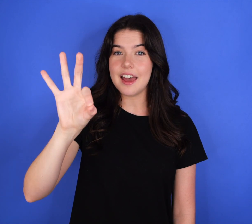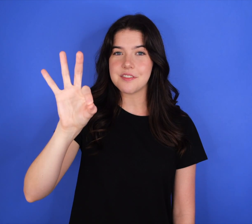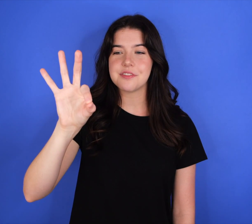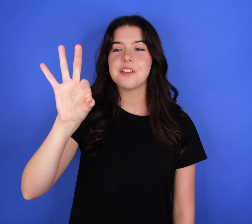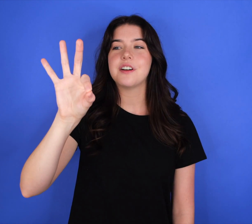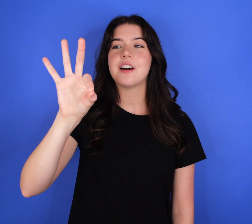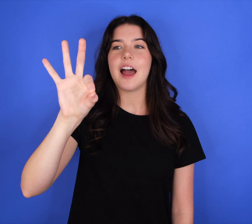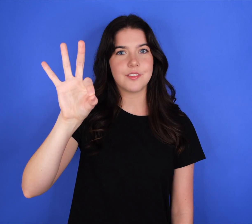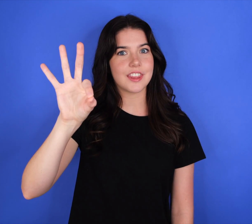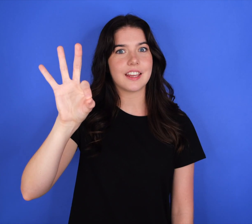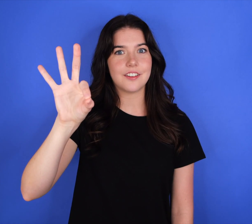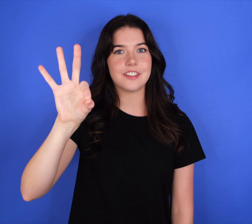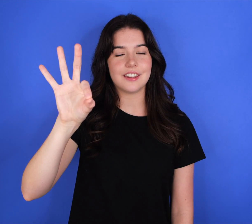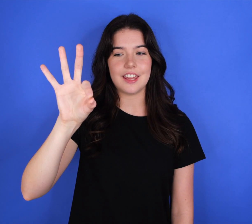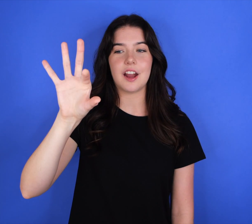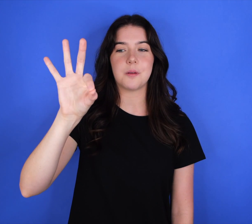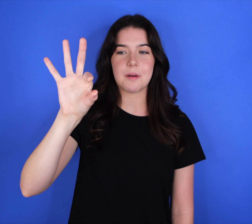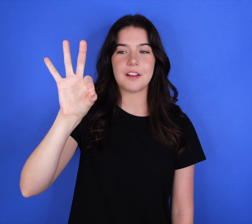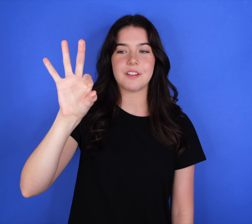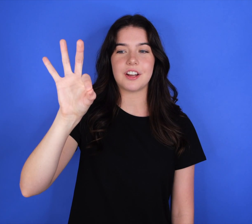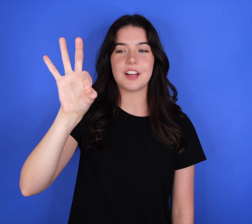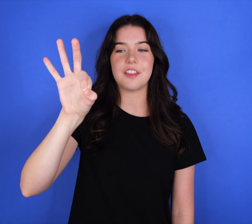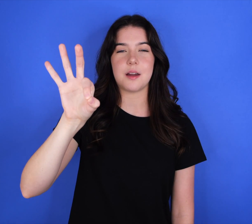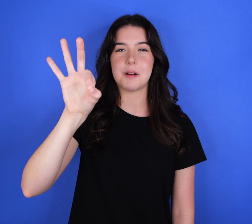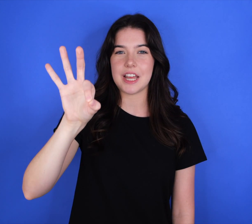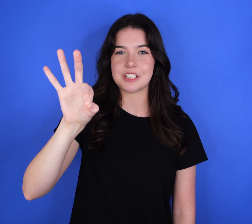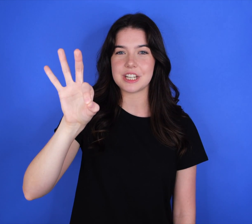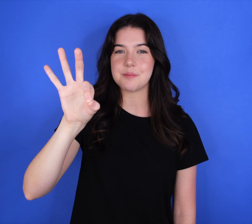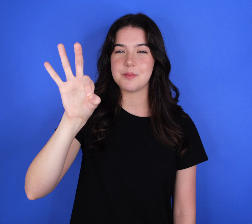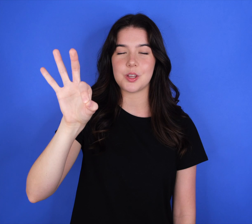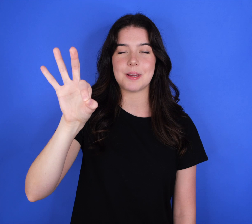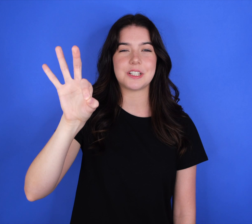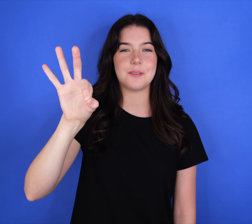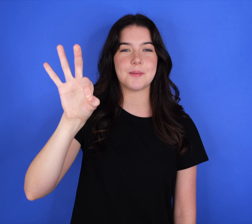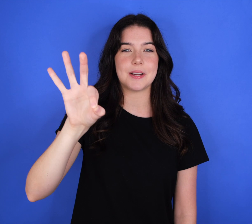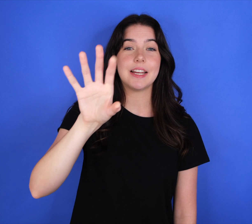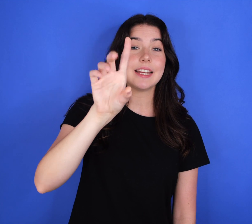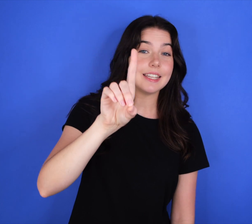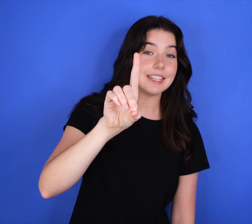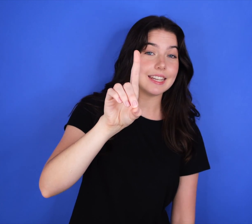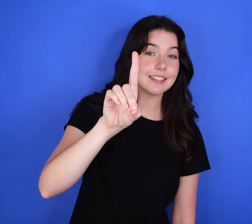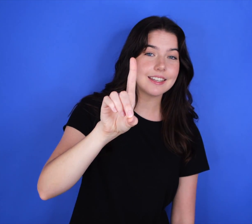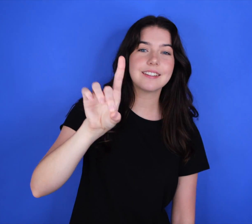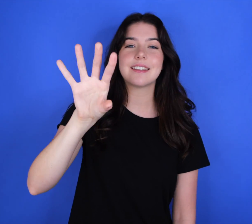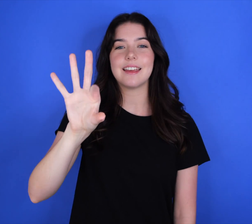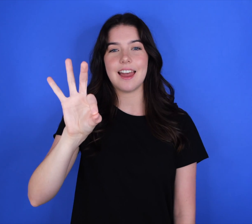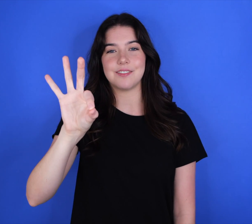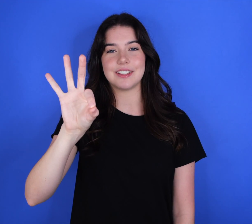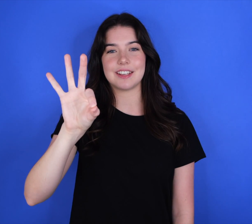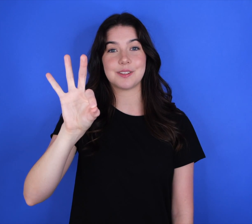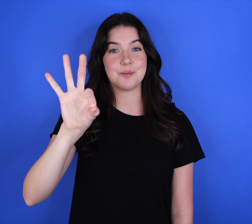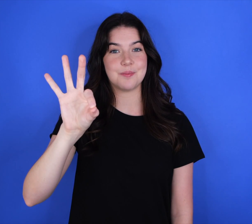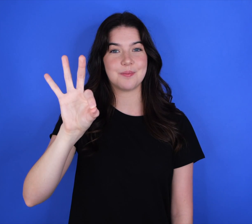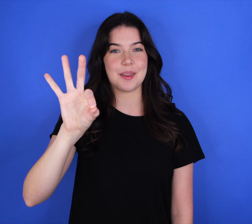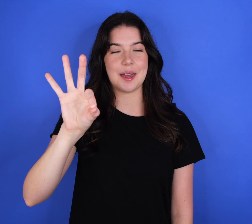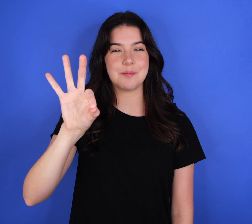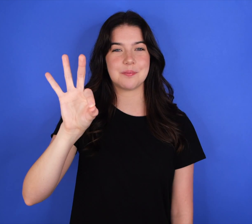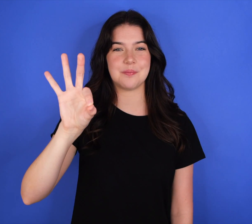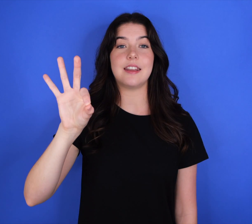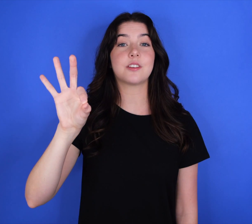F, everything else is in the air, the pointer finger and the thumb are touching. So make sure you remember D is this, F is this, okay? Next we